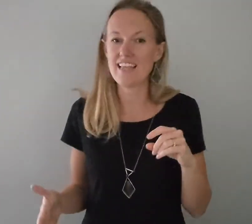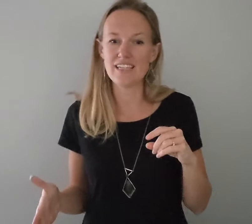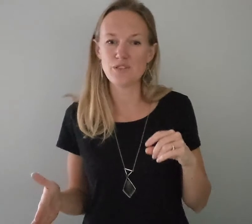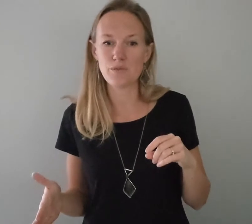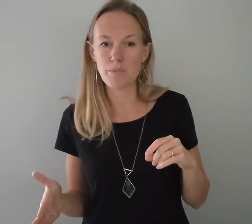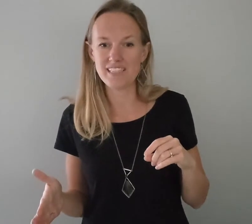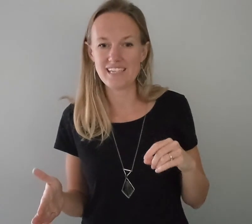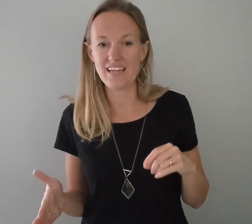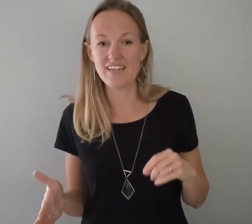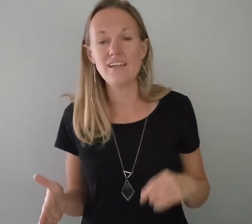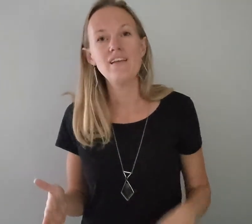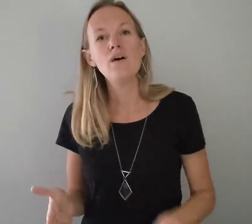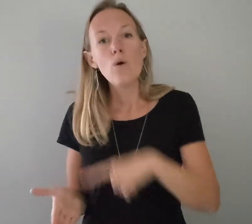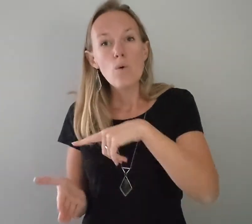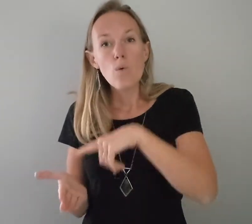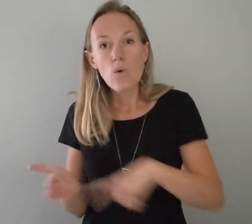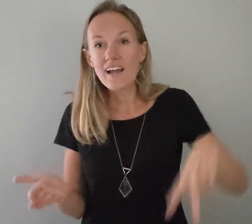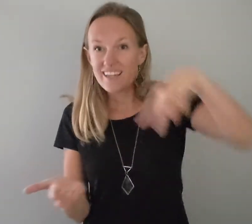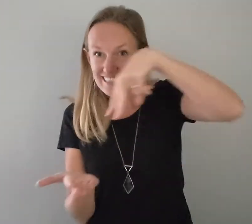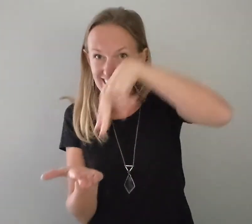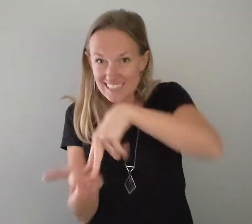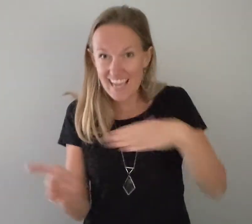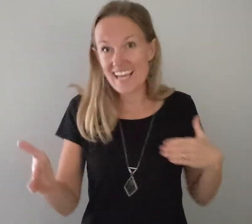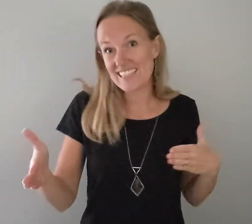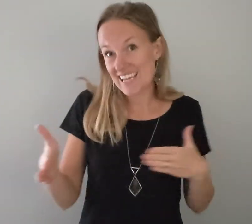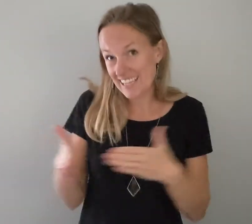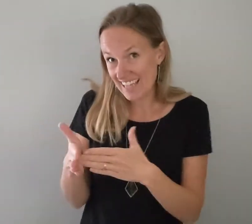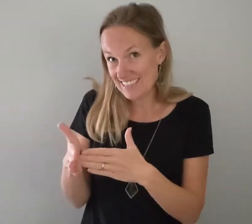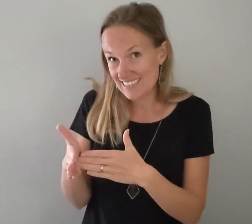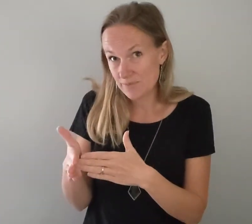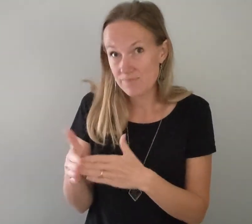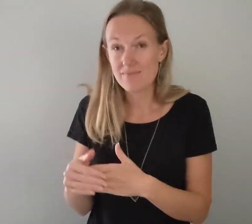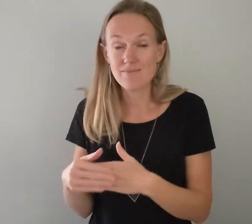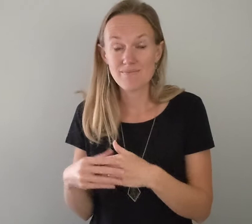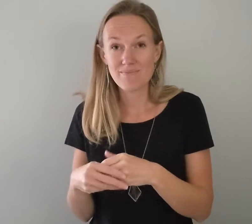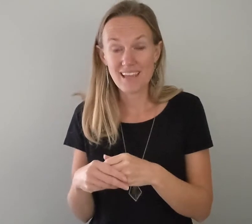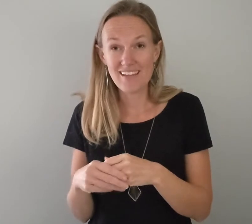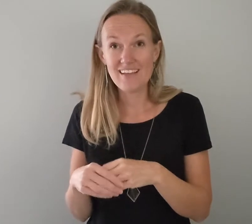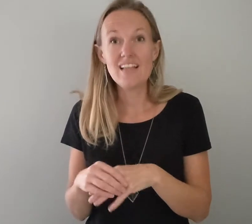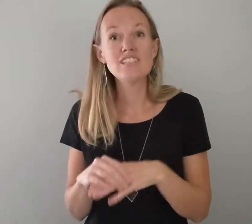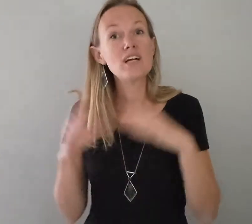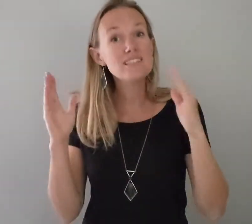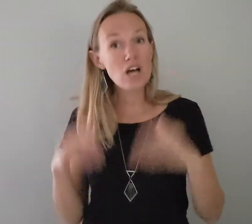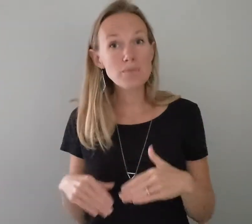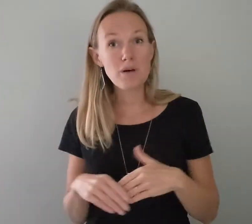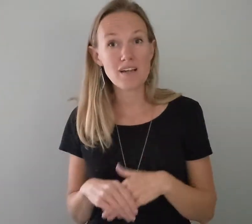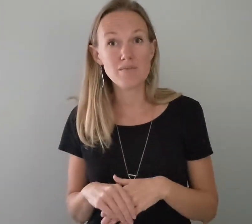line repeats again. What could stand against? Okay, let's try it top to bottom, because